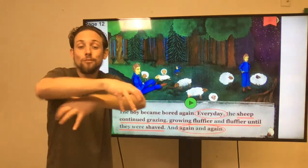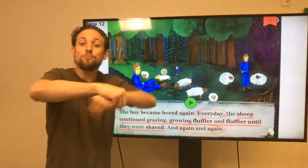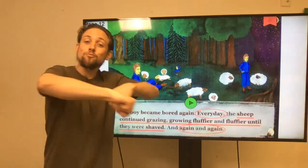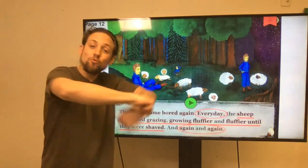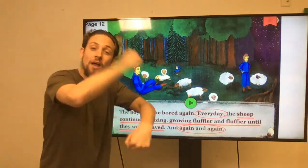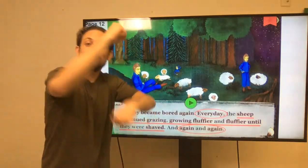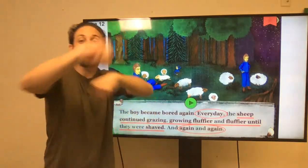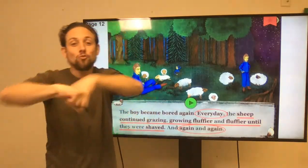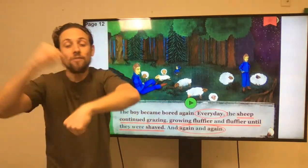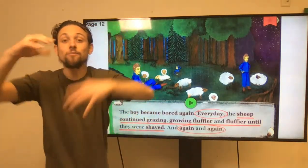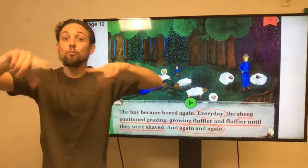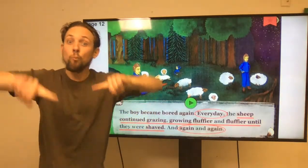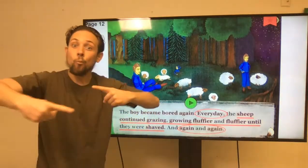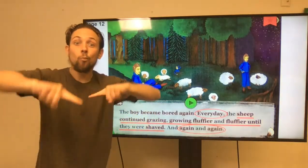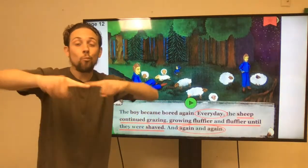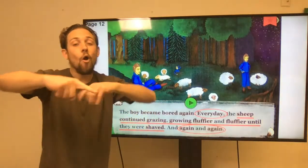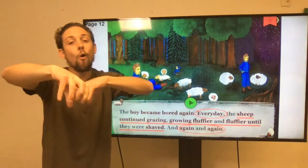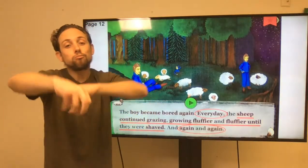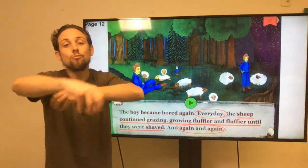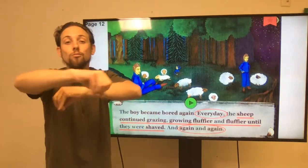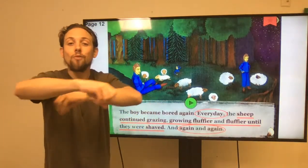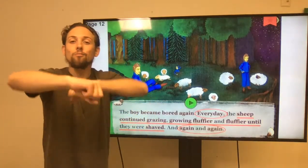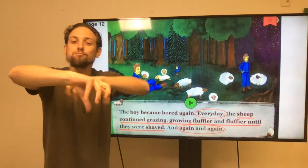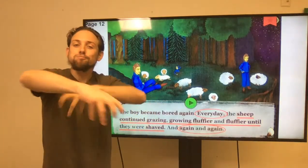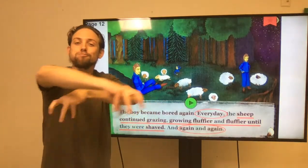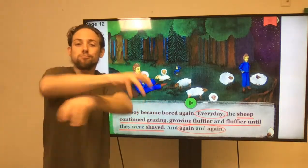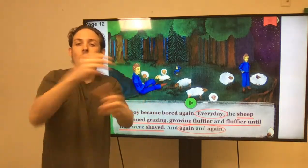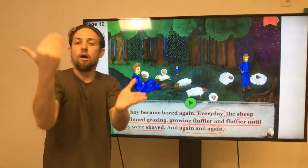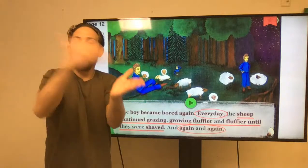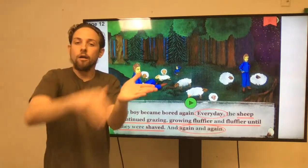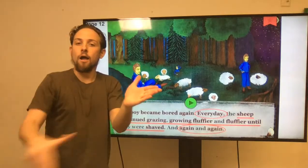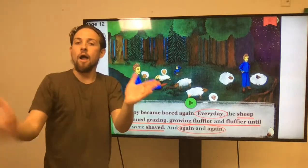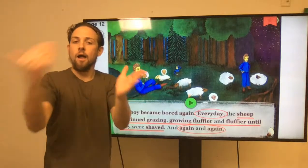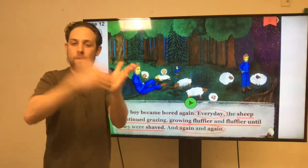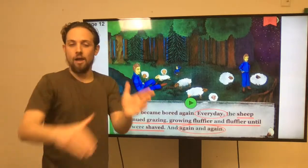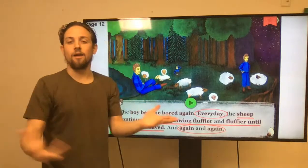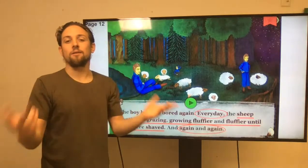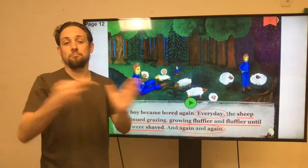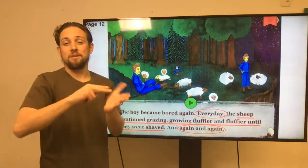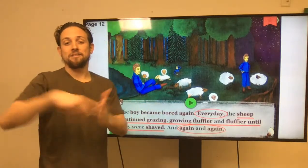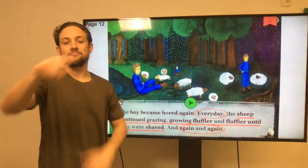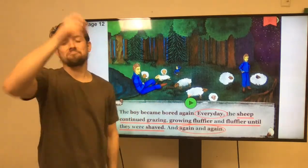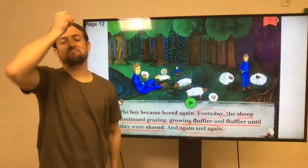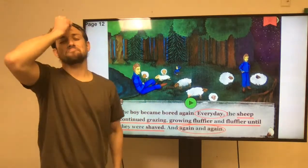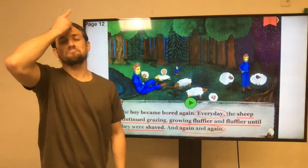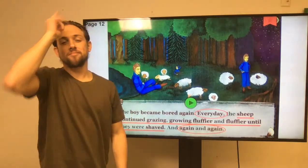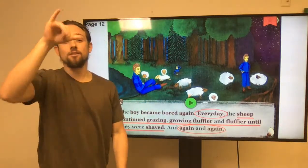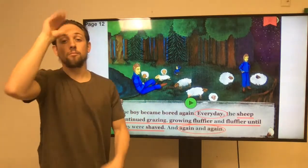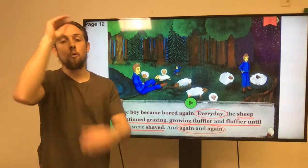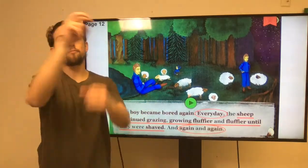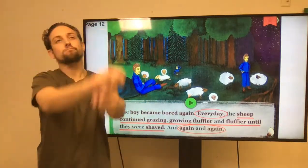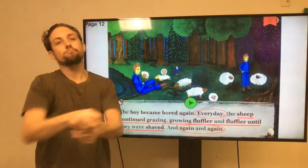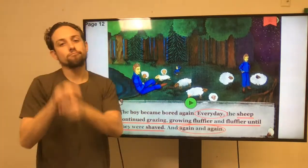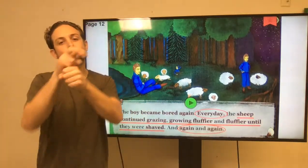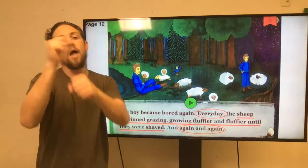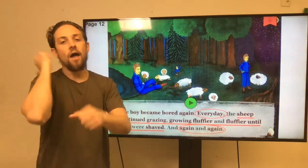continued grazing, growing fluffier and fluffier until they were shaved. And again and